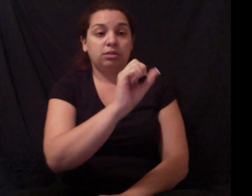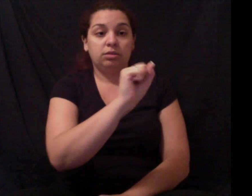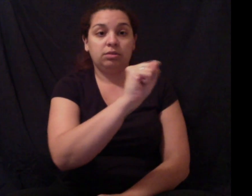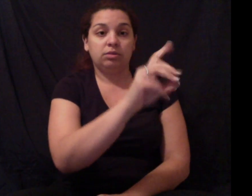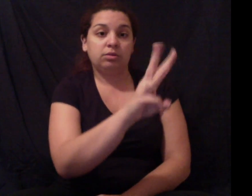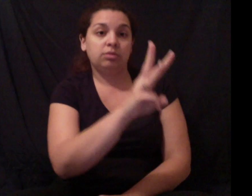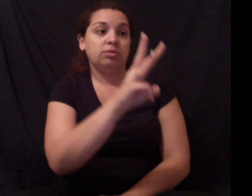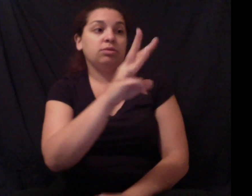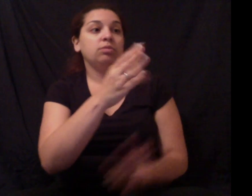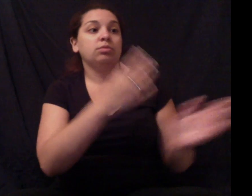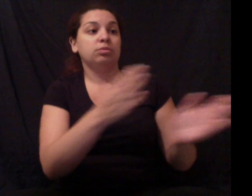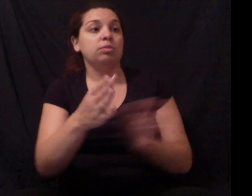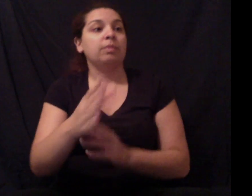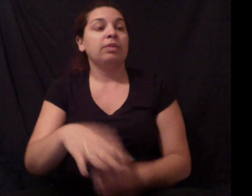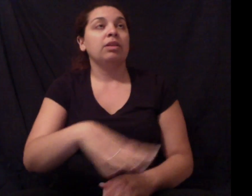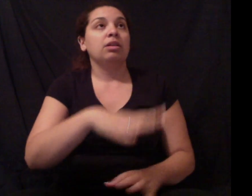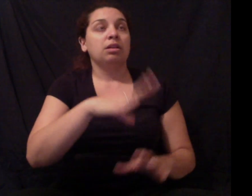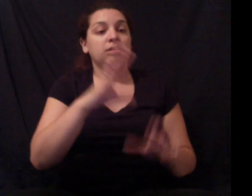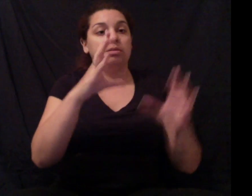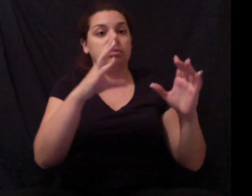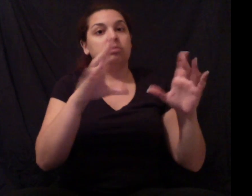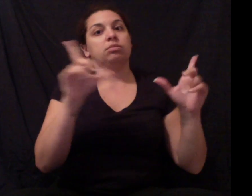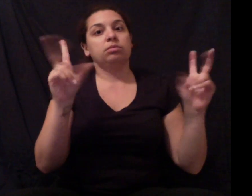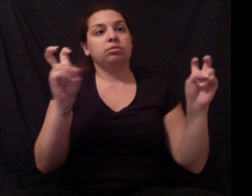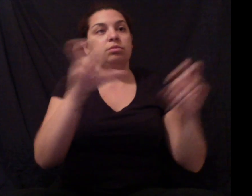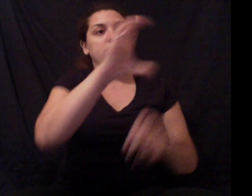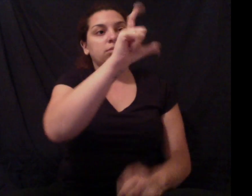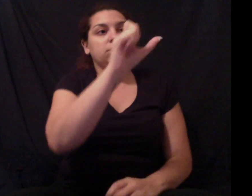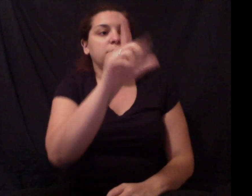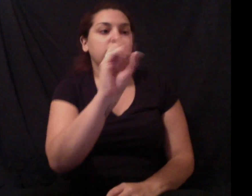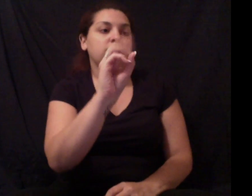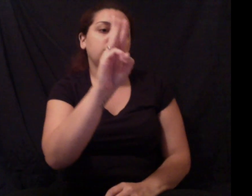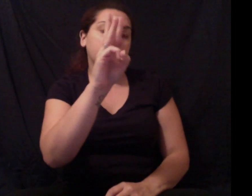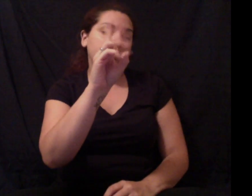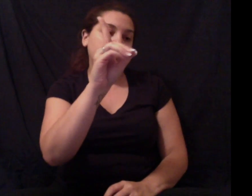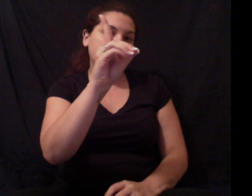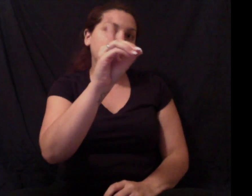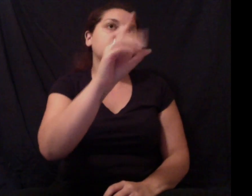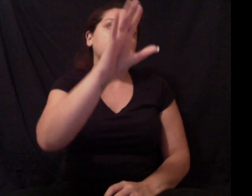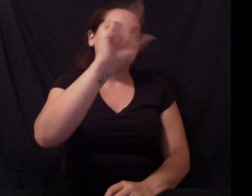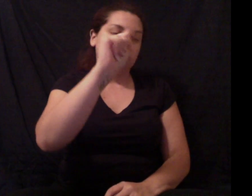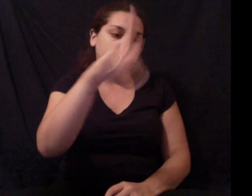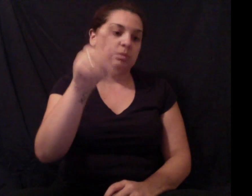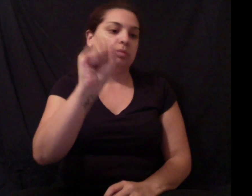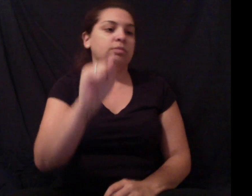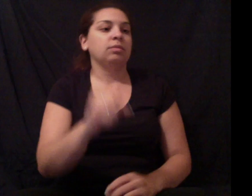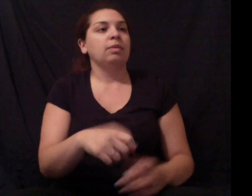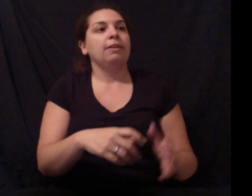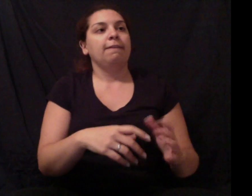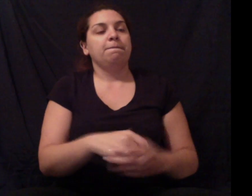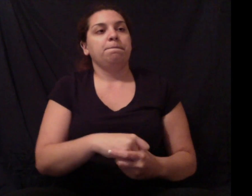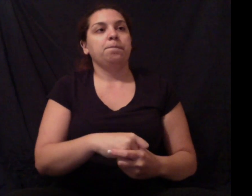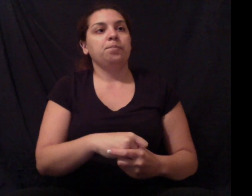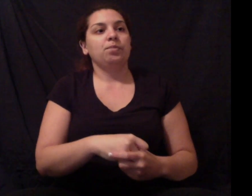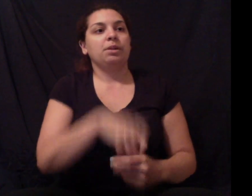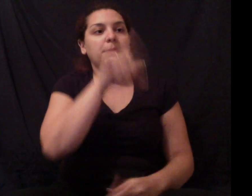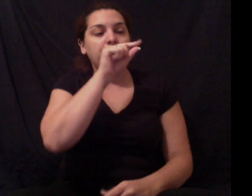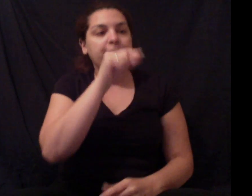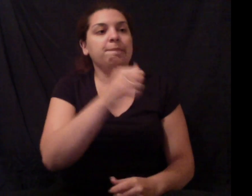software solution built with easy-to-use cloud apps like shared calendars, Twitter-like microblogs, and file sharing. Igloo is even